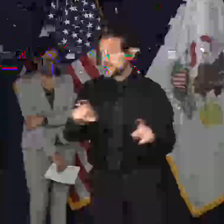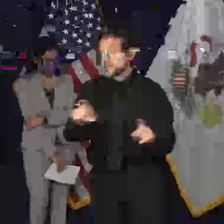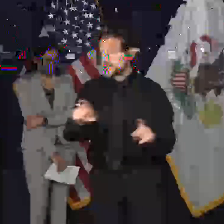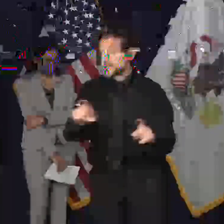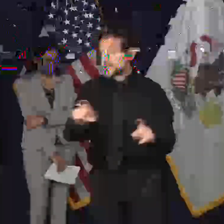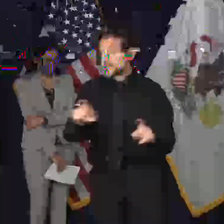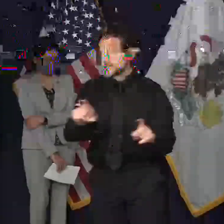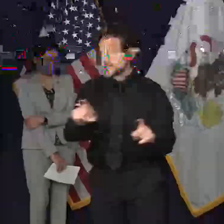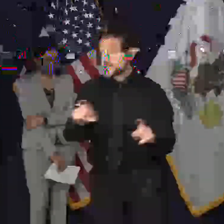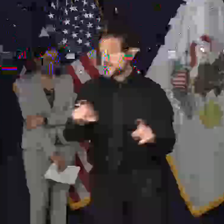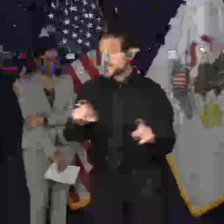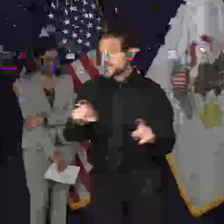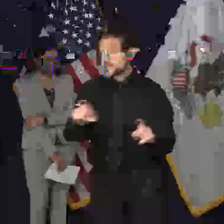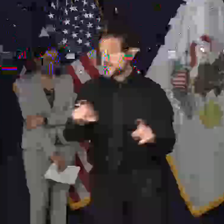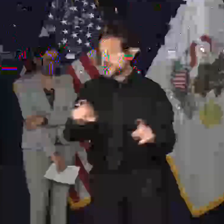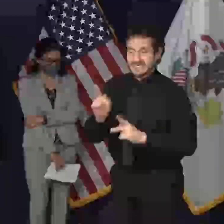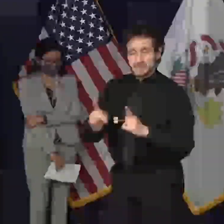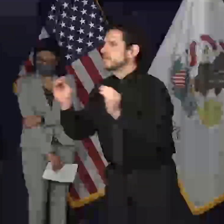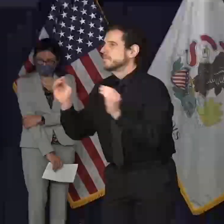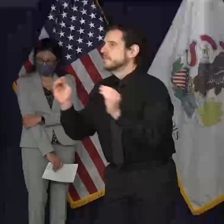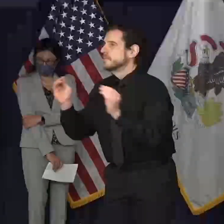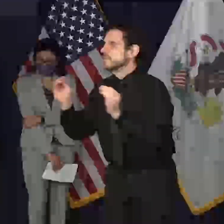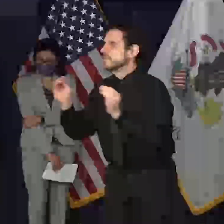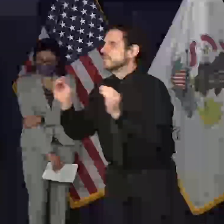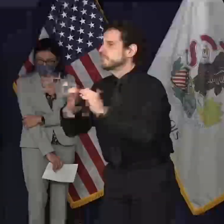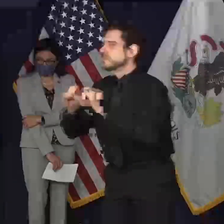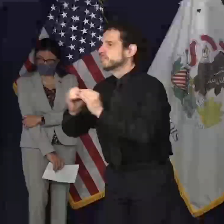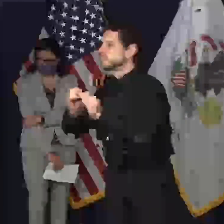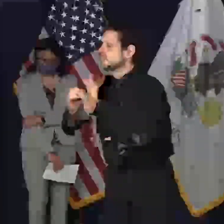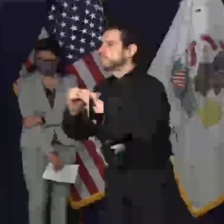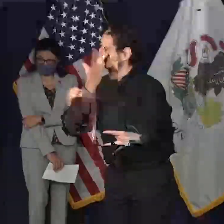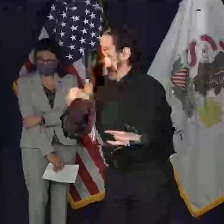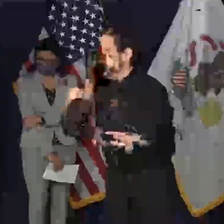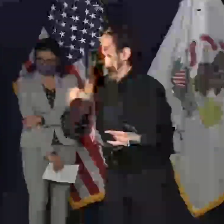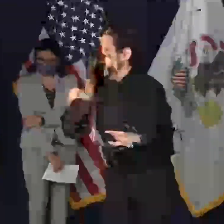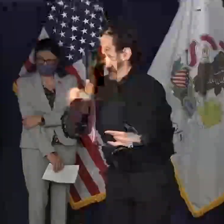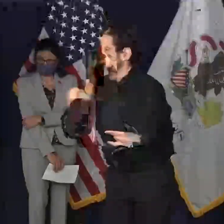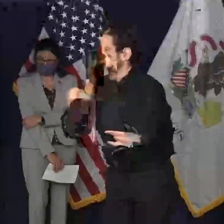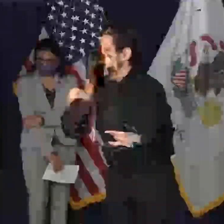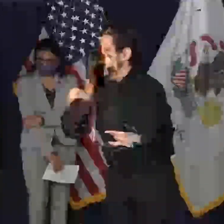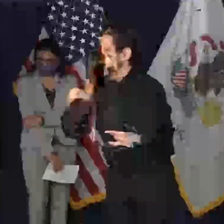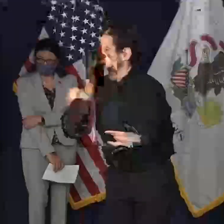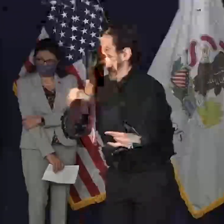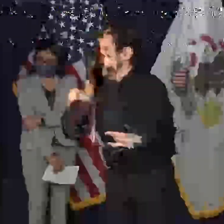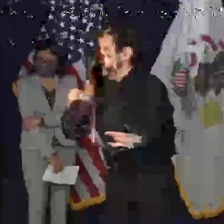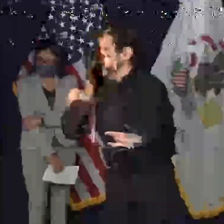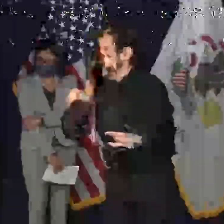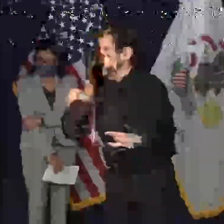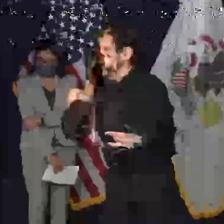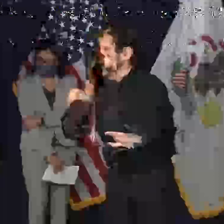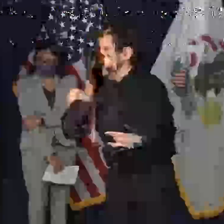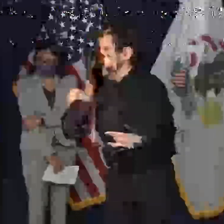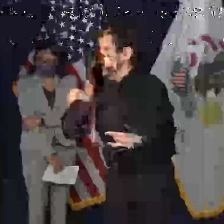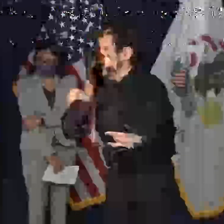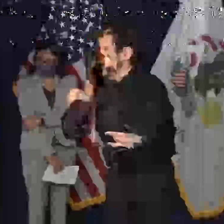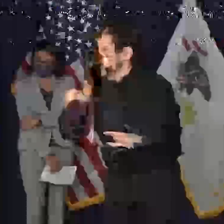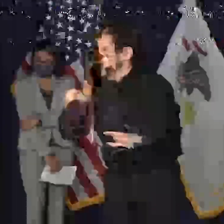same. The last question was, is there a percentage of COVID-19 fatalities that have included comorbidities?